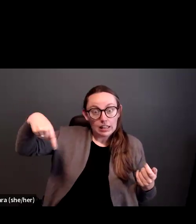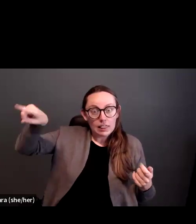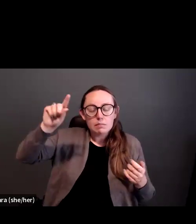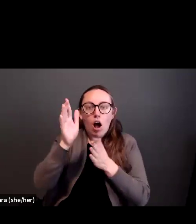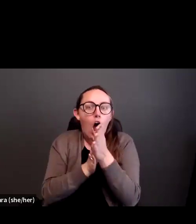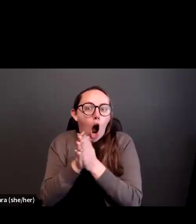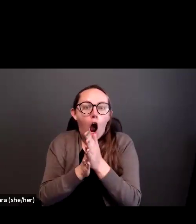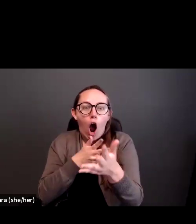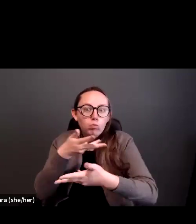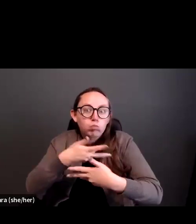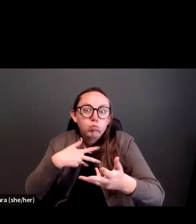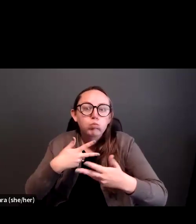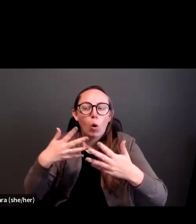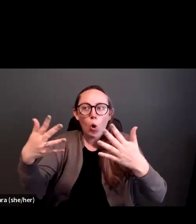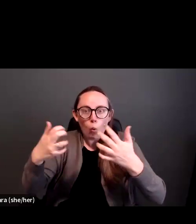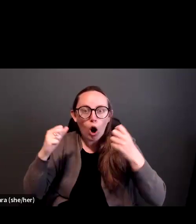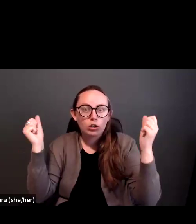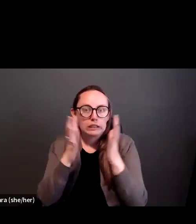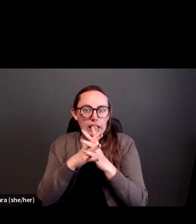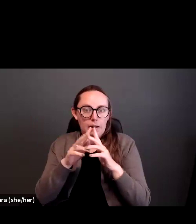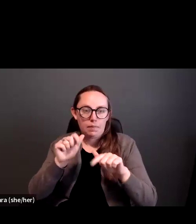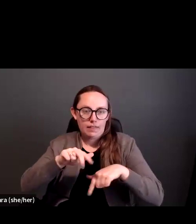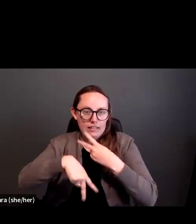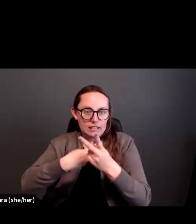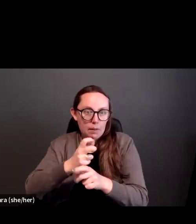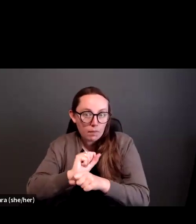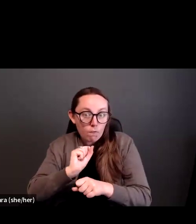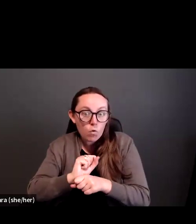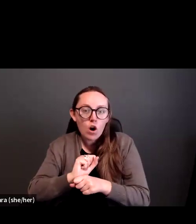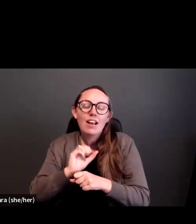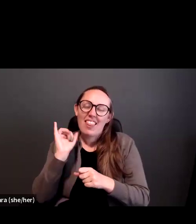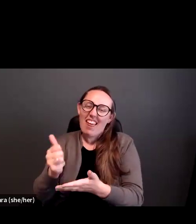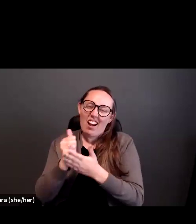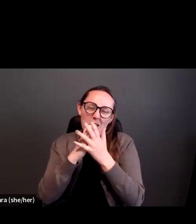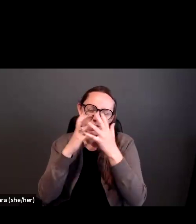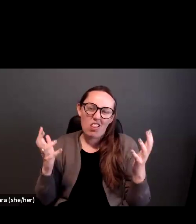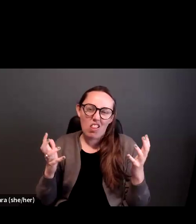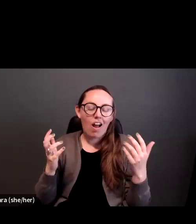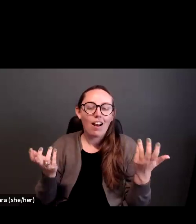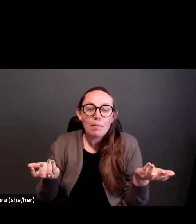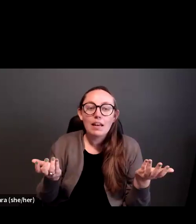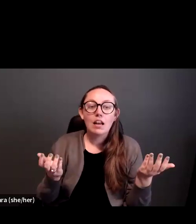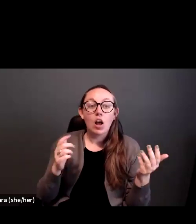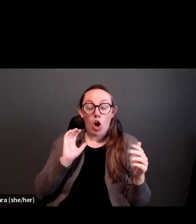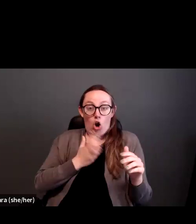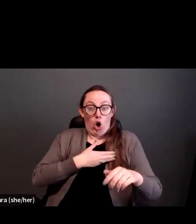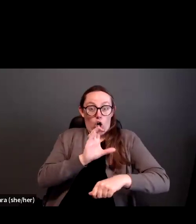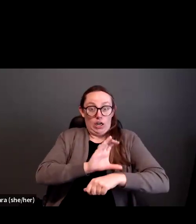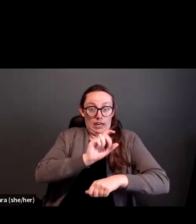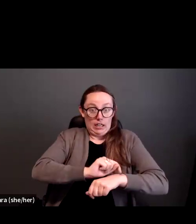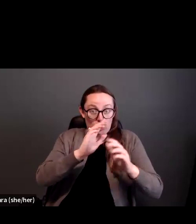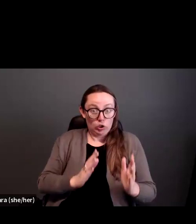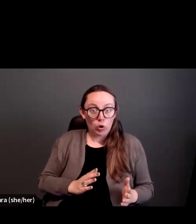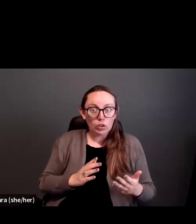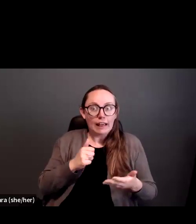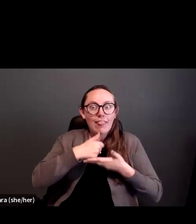consultants would do if our faculty were not engaged in this kind of digital assignments. They probably entertain themselves, but they would not be helping students, because